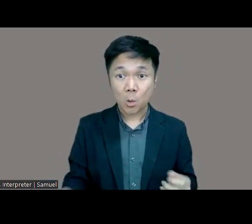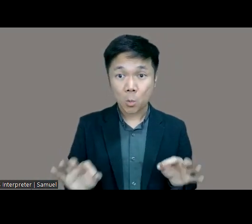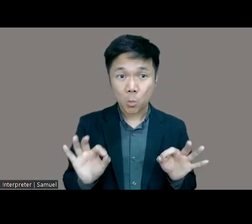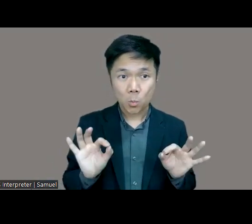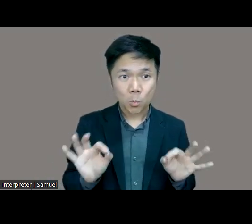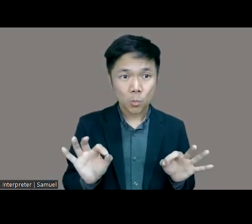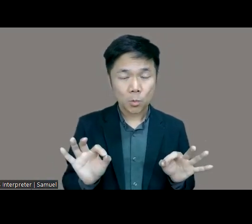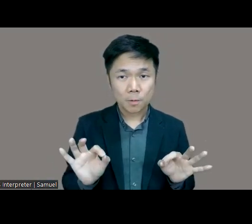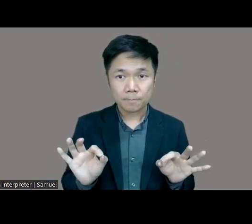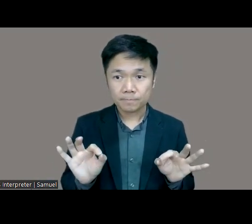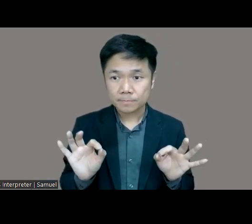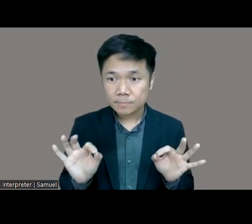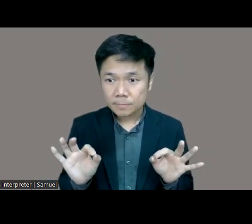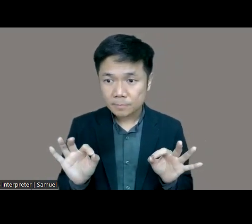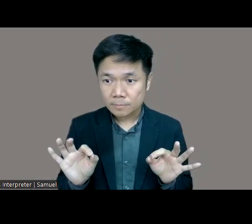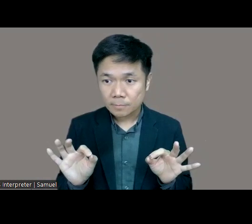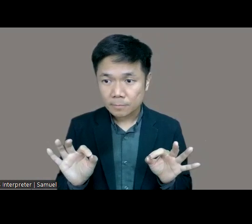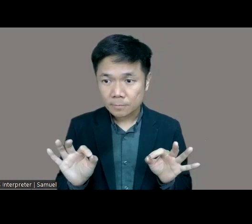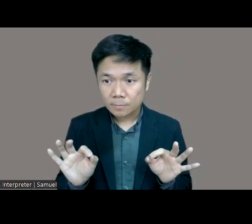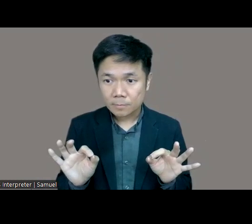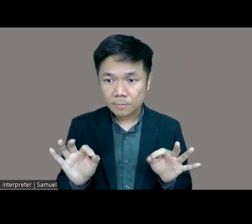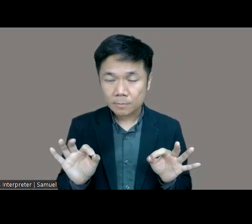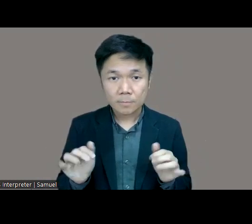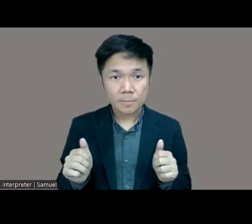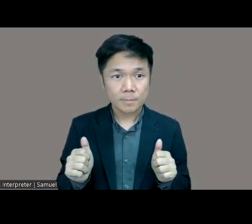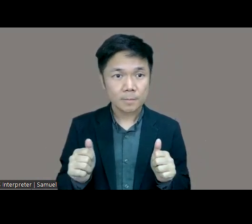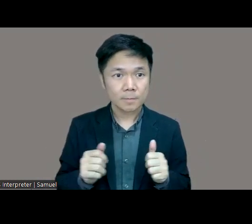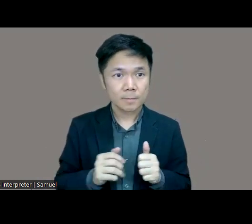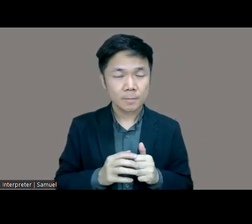Sorry, I will give you. Oops.